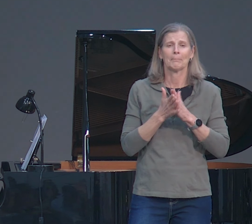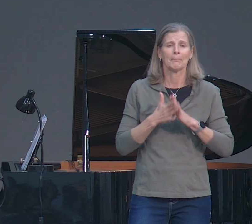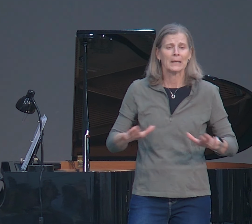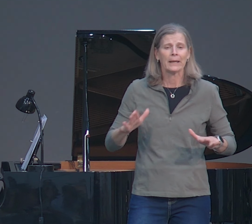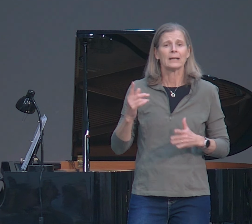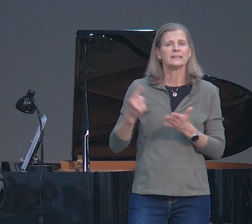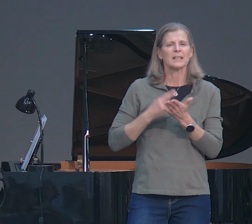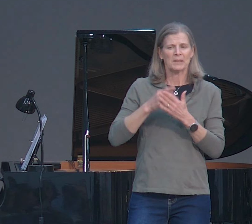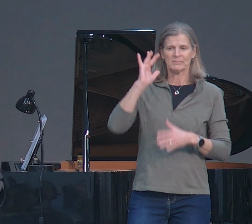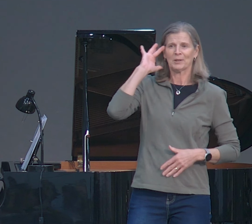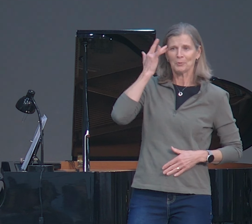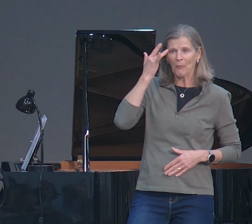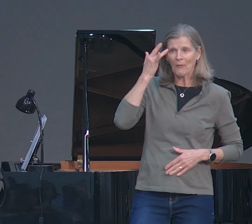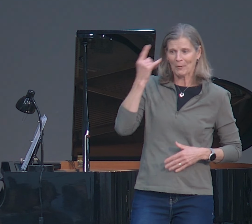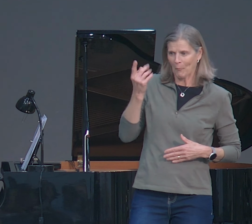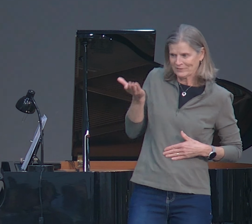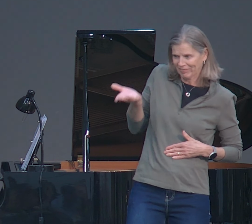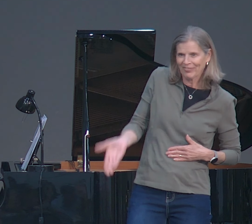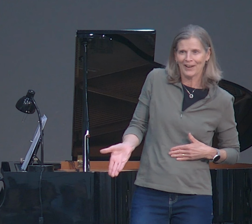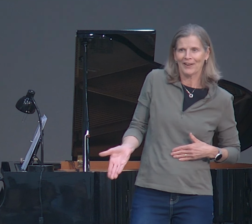sometimes annoyingly present.